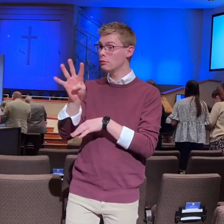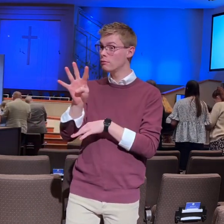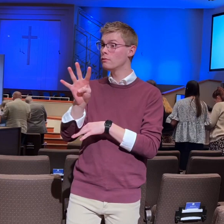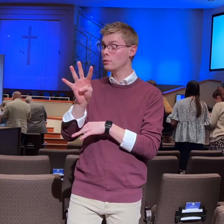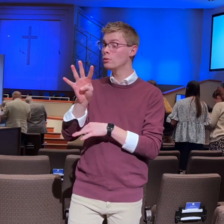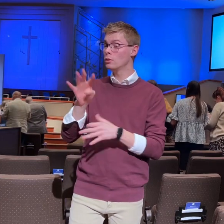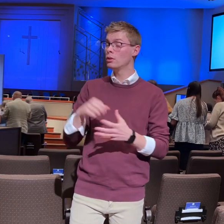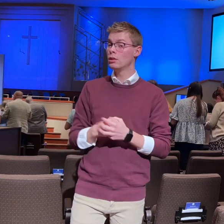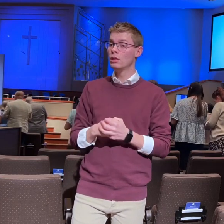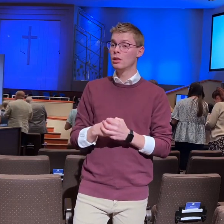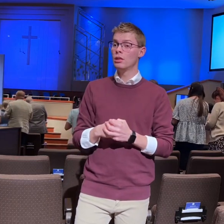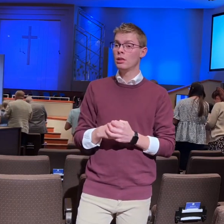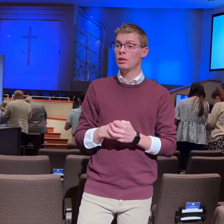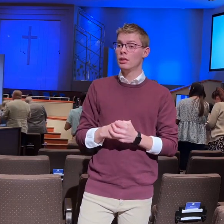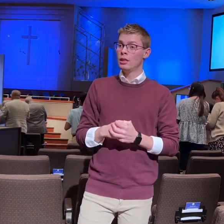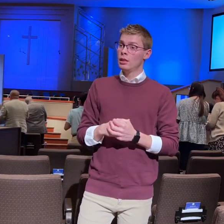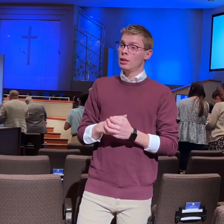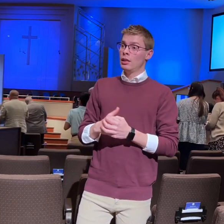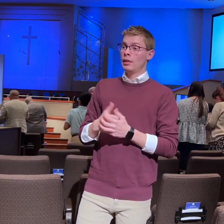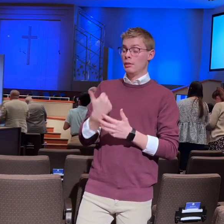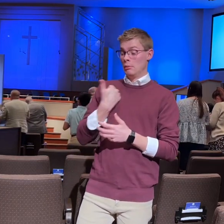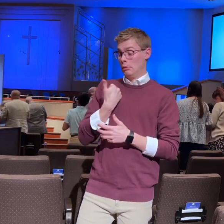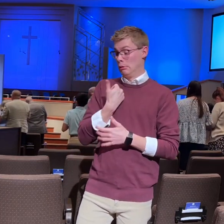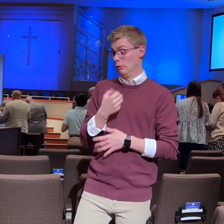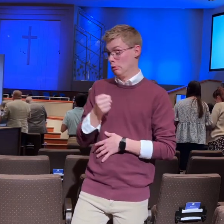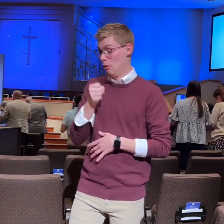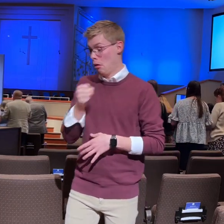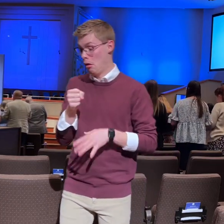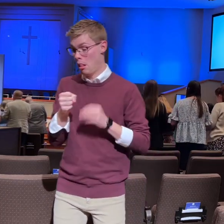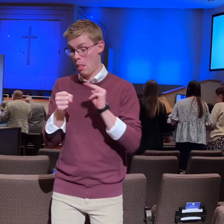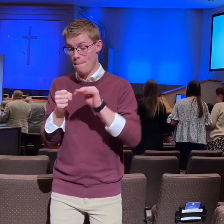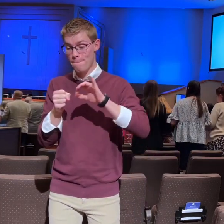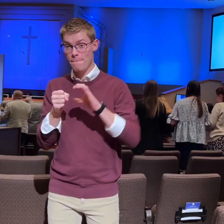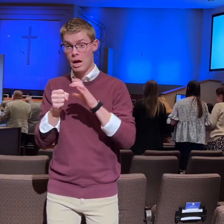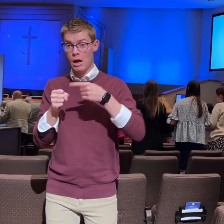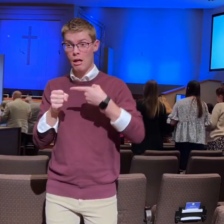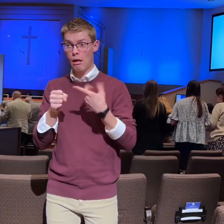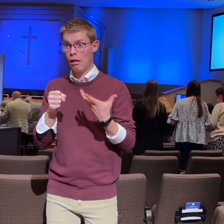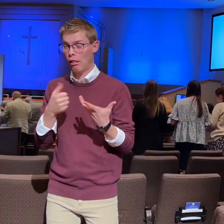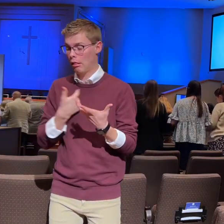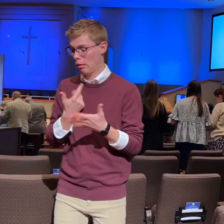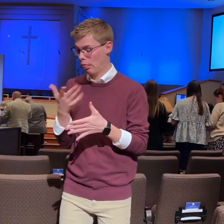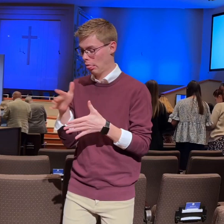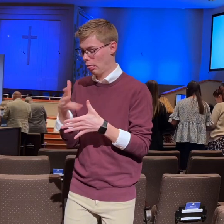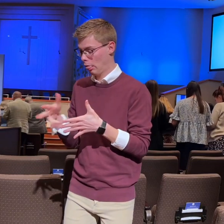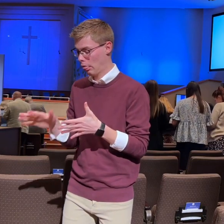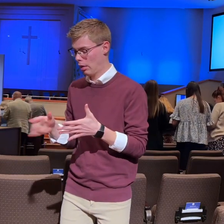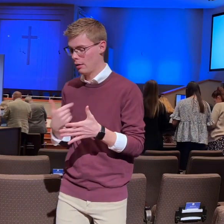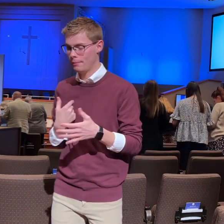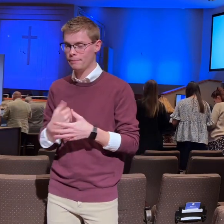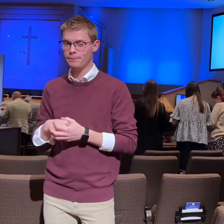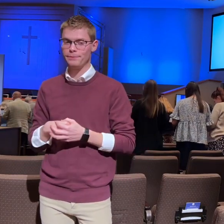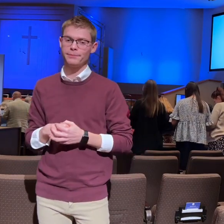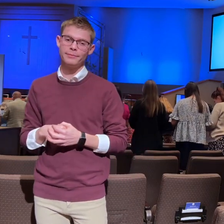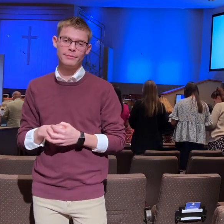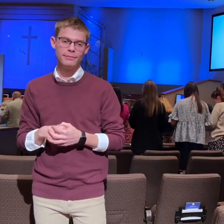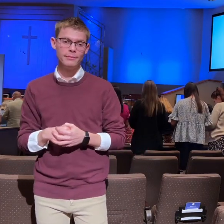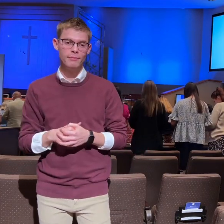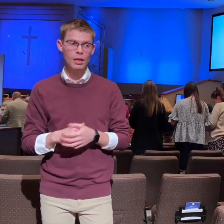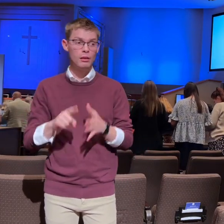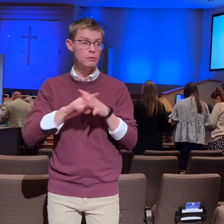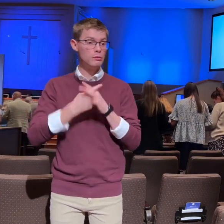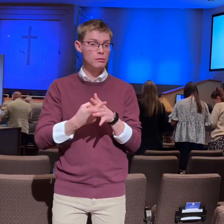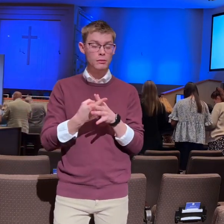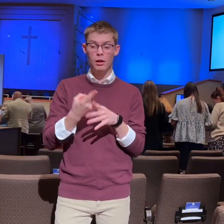stop talking. And I'm holding the microphone tonight, so I'm flipping here with my left hand. There we go. 1st Timothy chapter 4. We're going to read beginning in